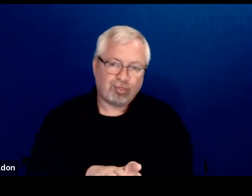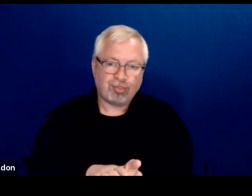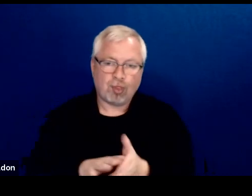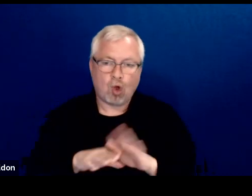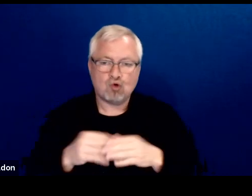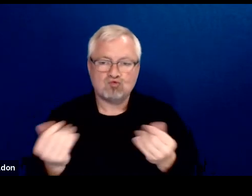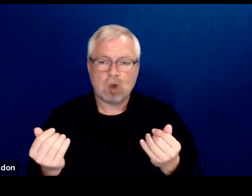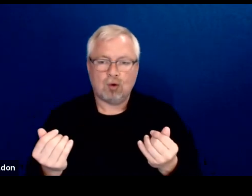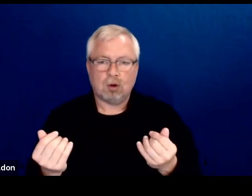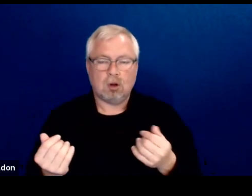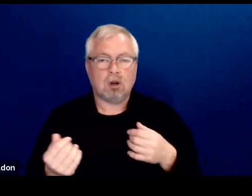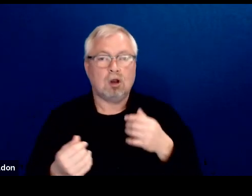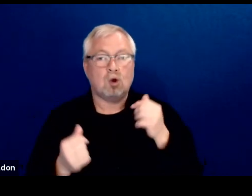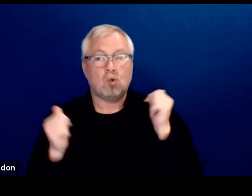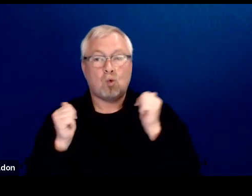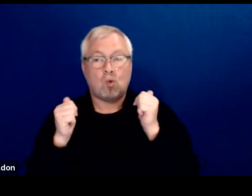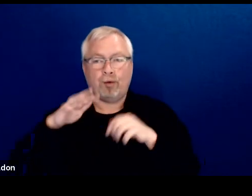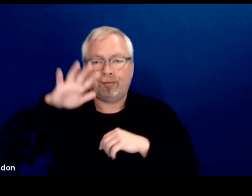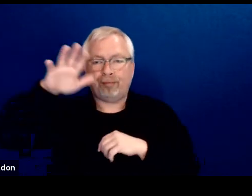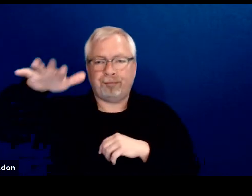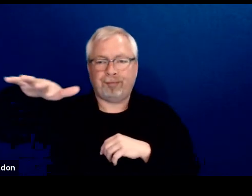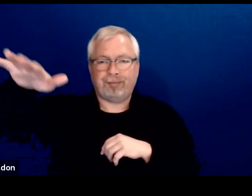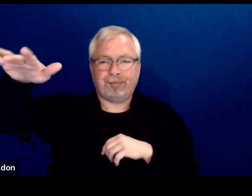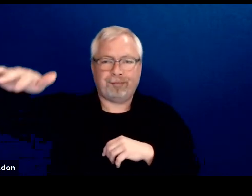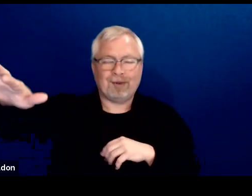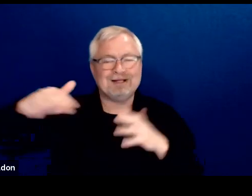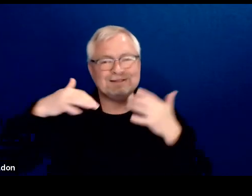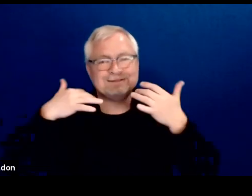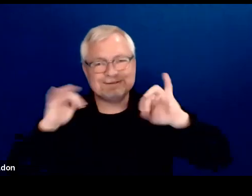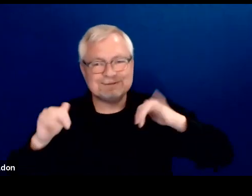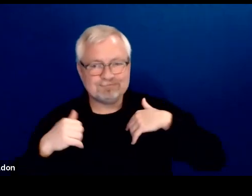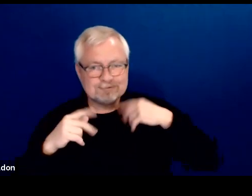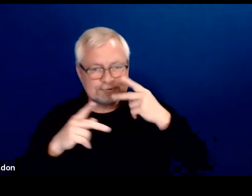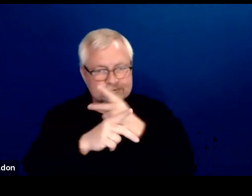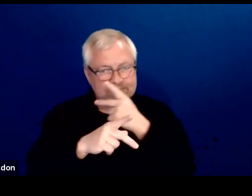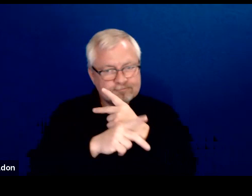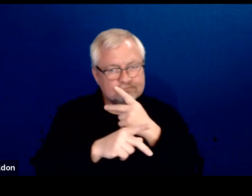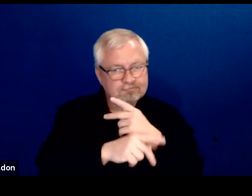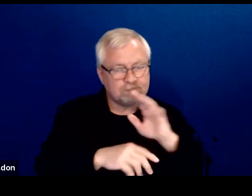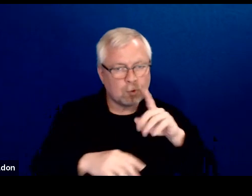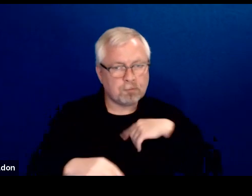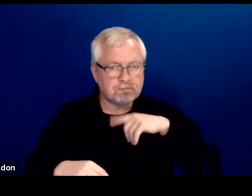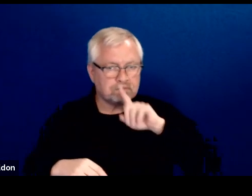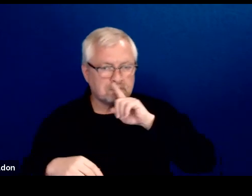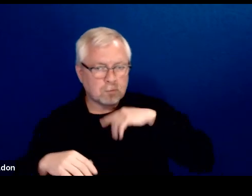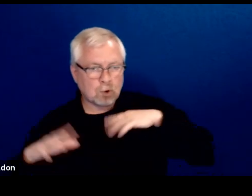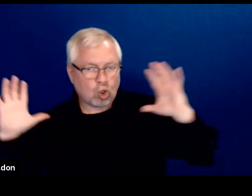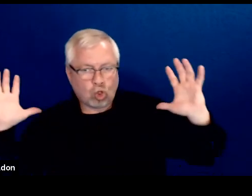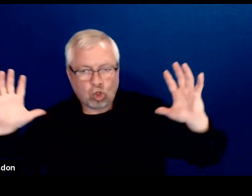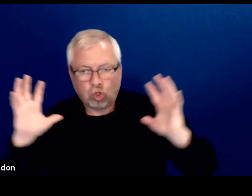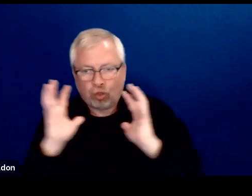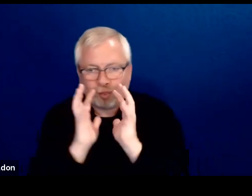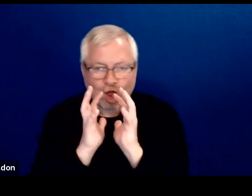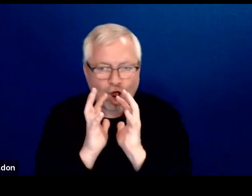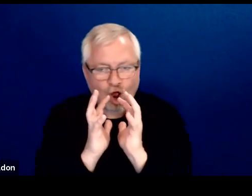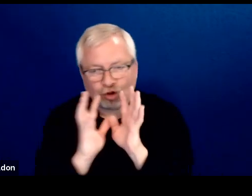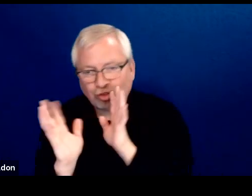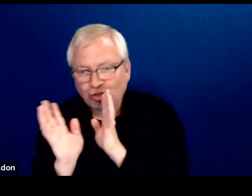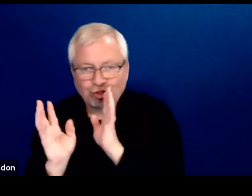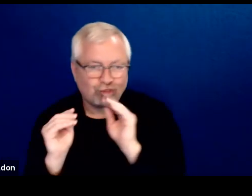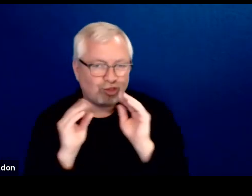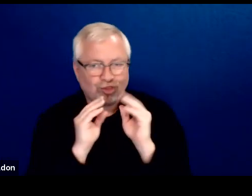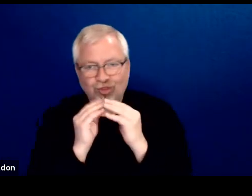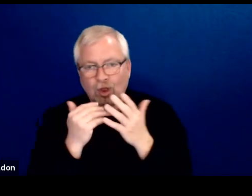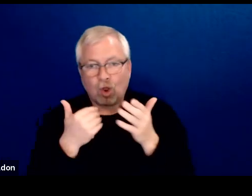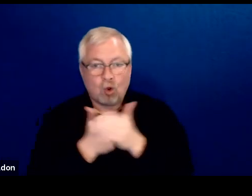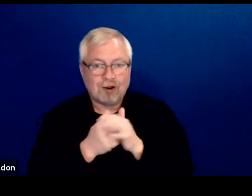want to be very, very careful with not clustering in close groups and not having the family picnics where we're all hugging, as